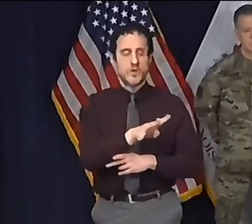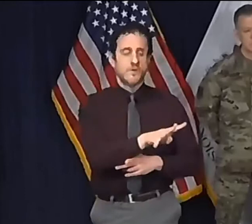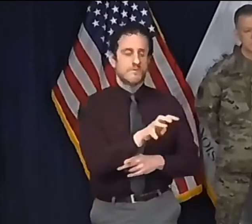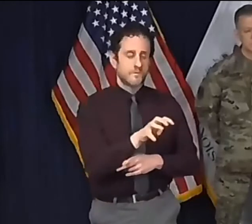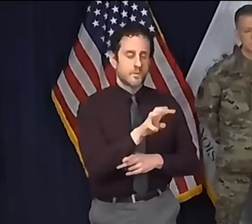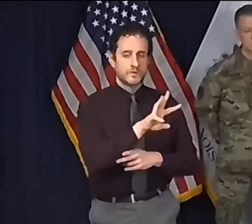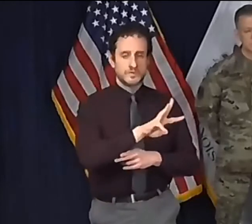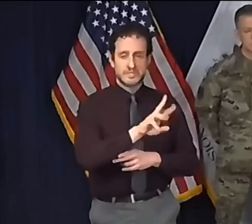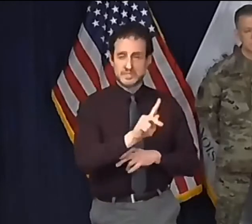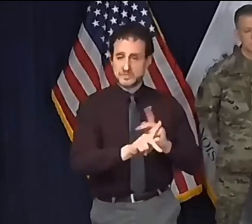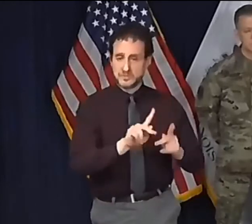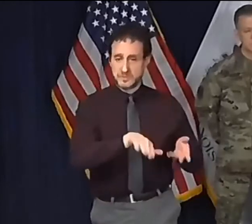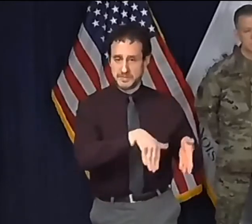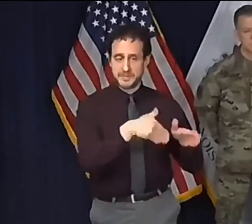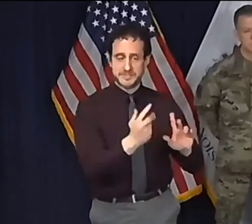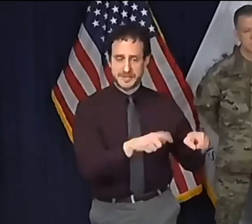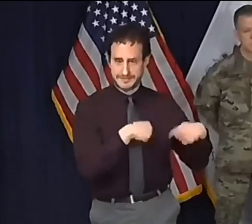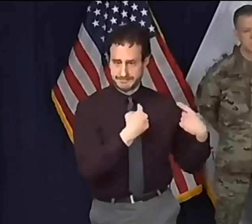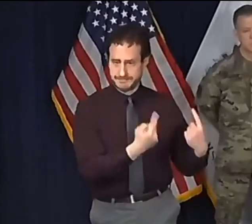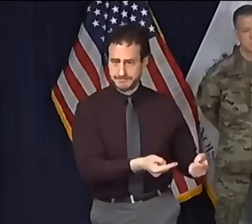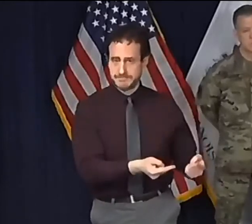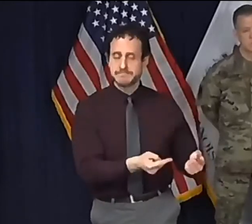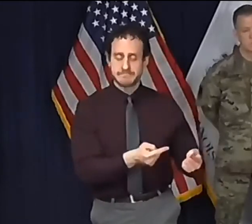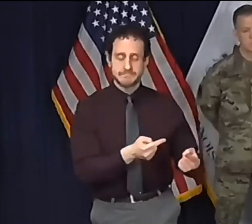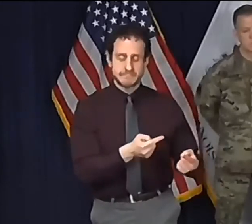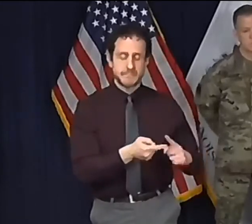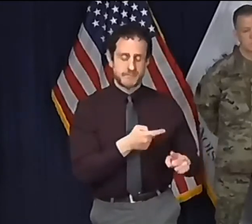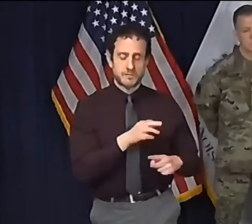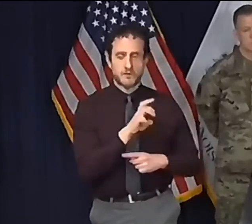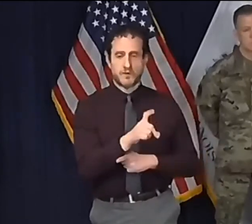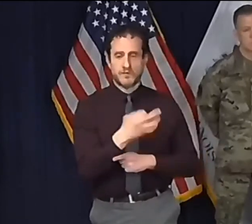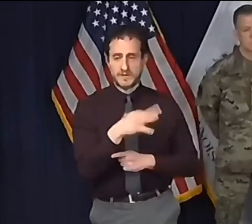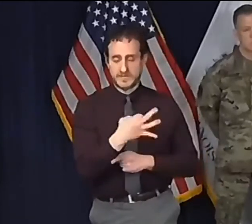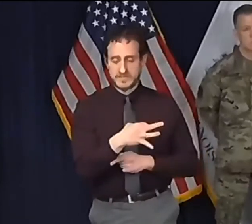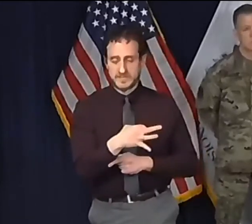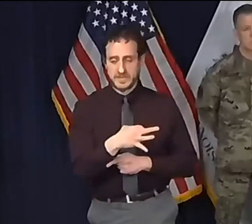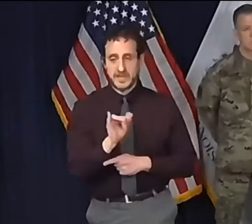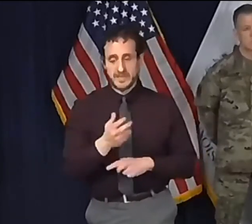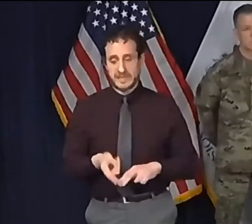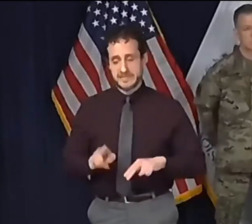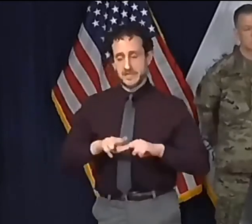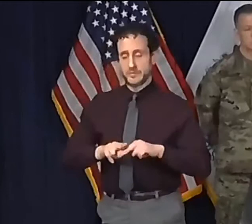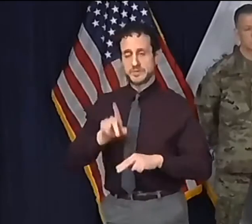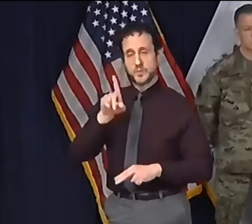462 lives lost to COVID-19. That represents an increase of